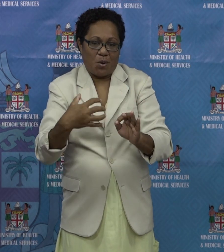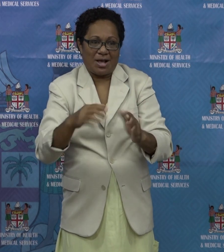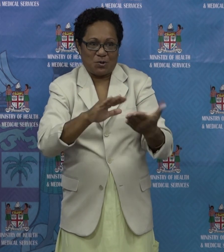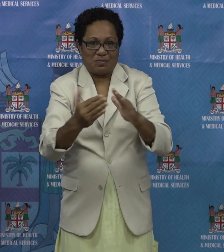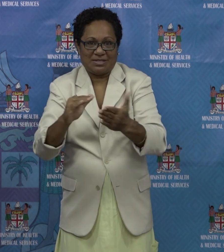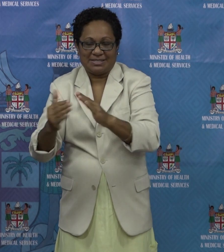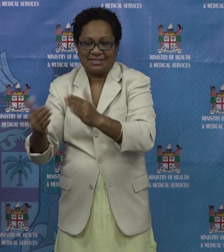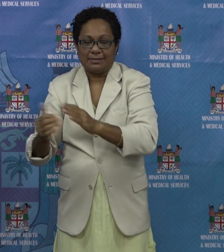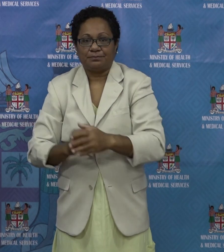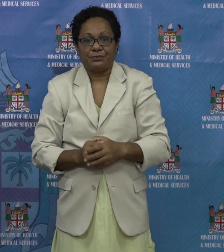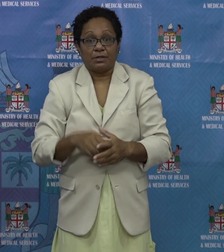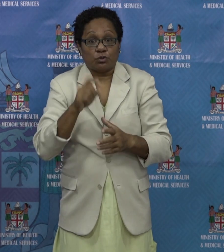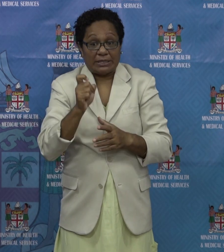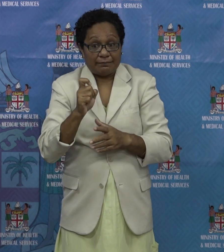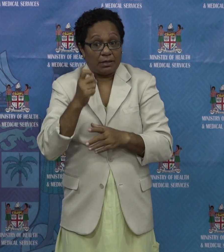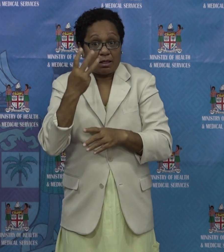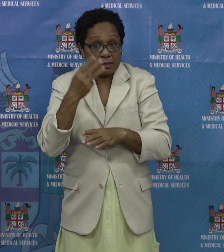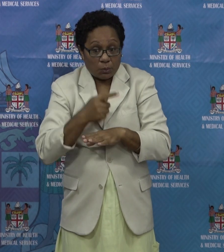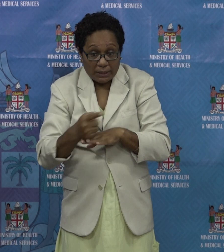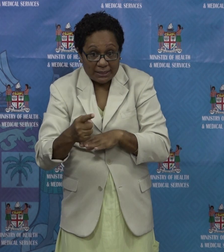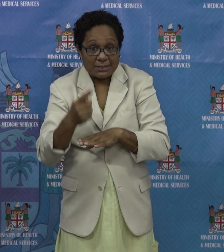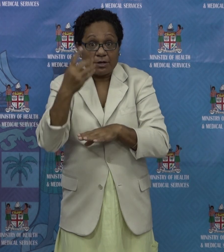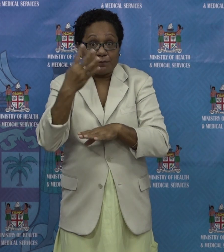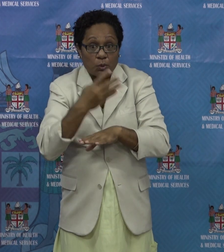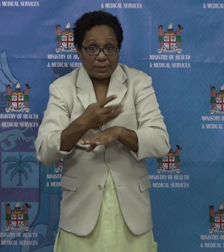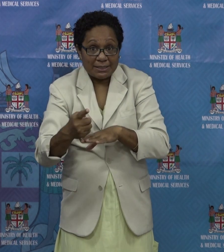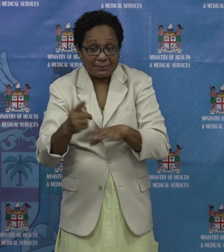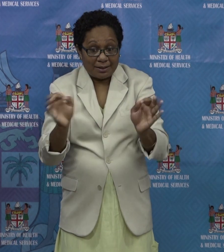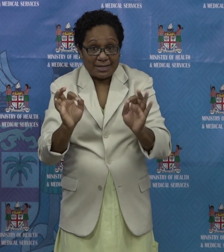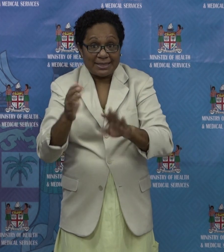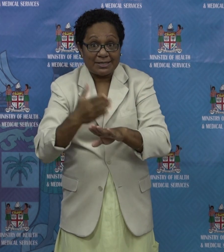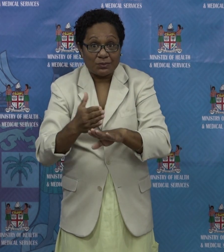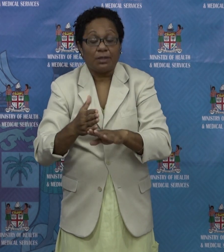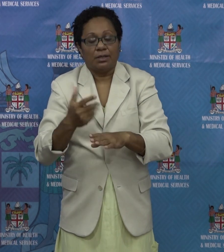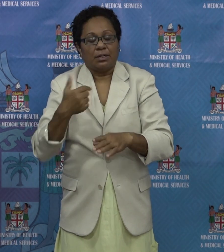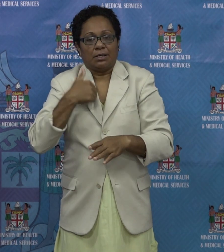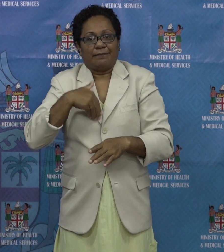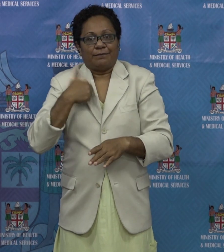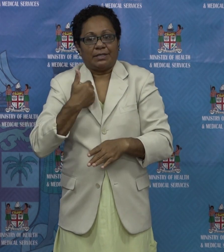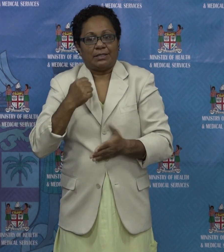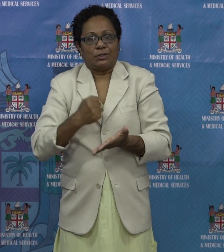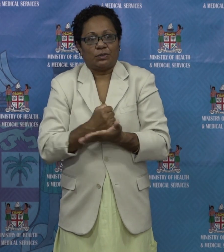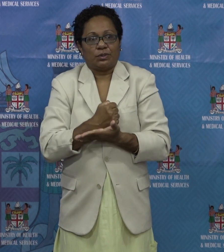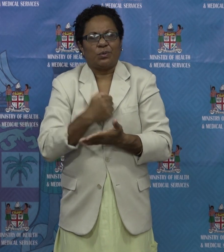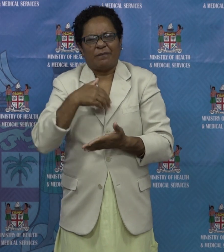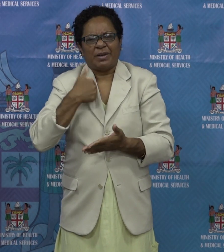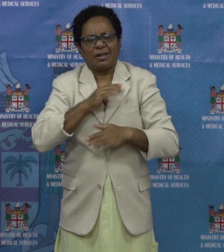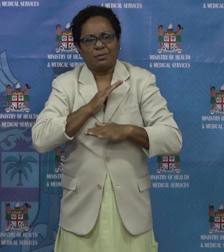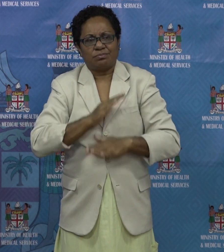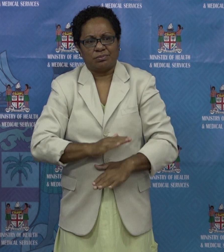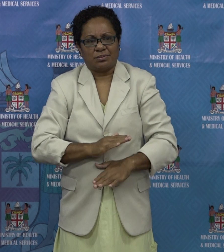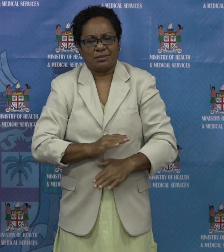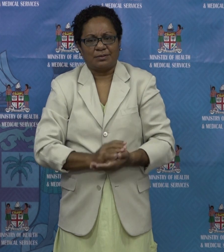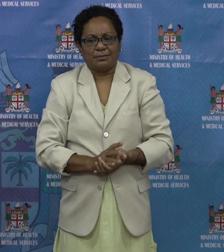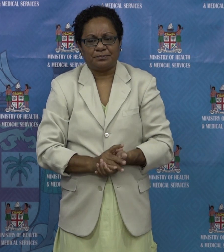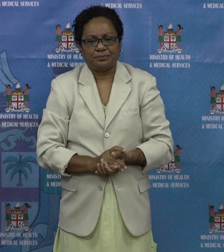at least 3 weeks, if not 4 weeks, that gives us a lot more assurance based on our testing capability and our screening